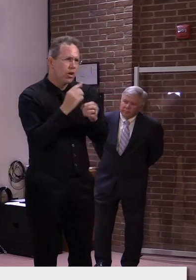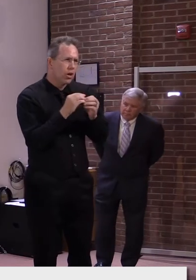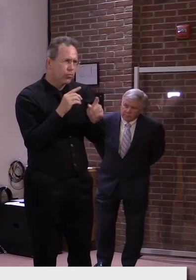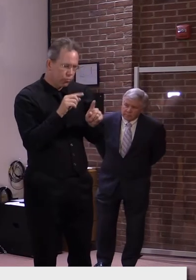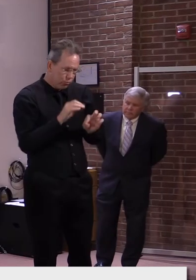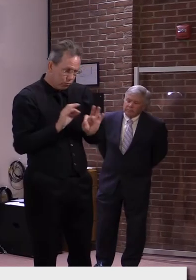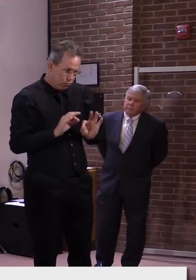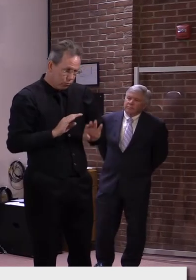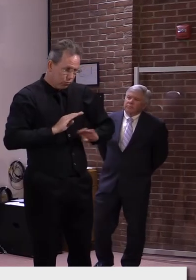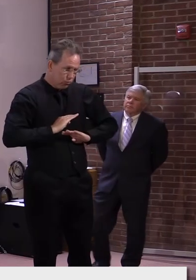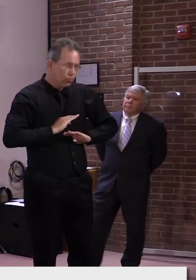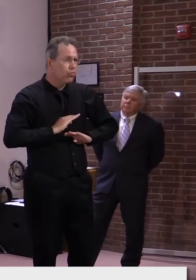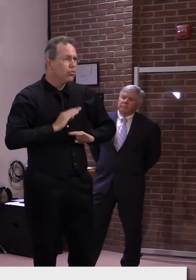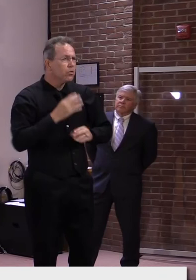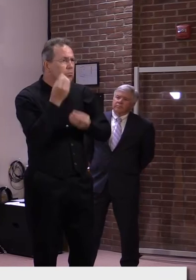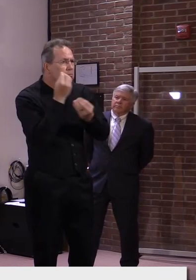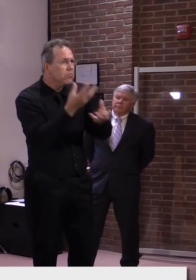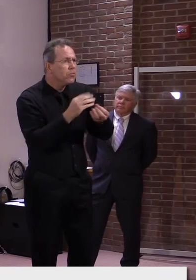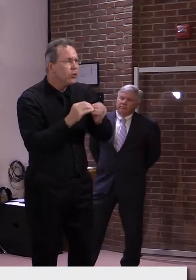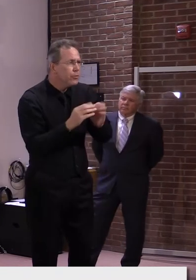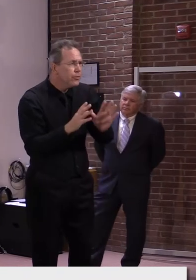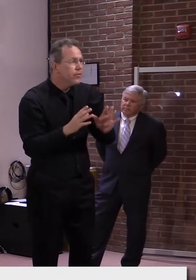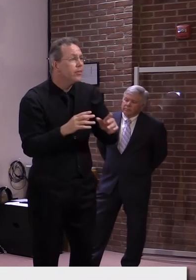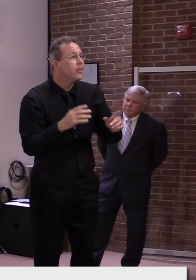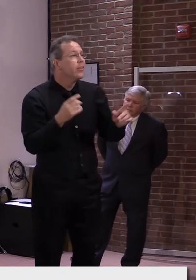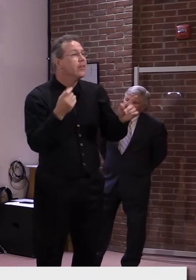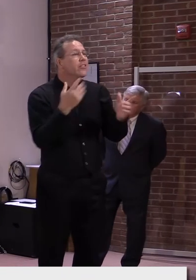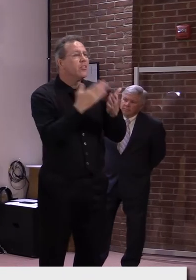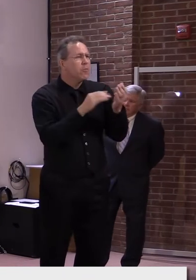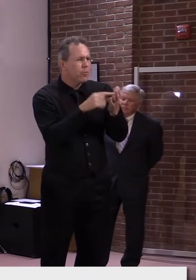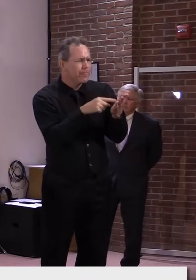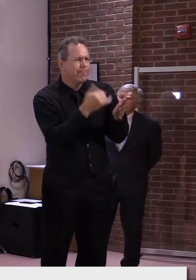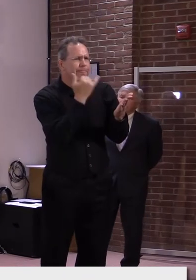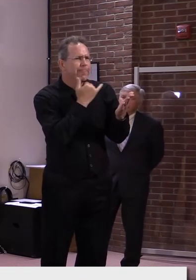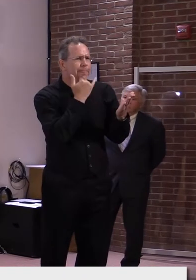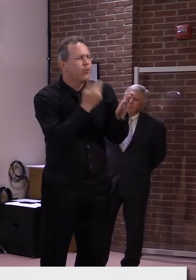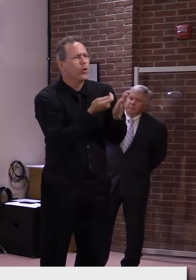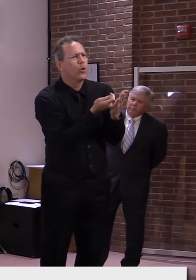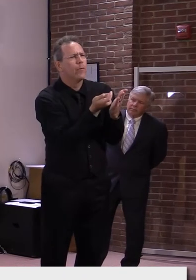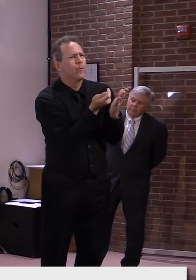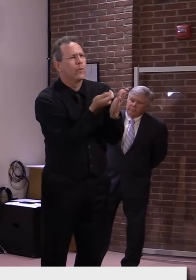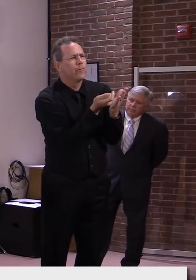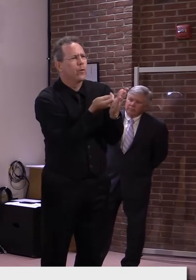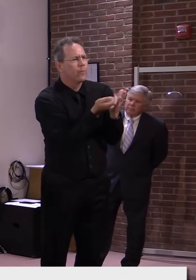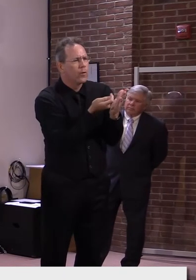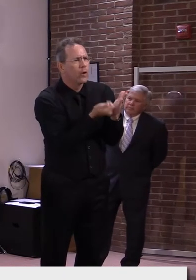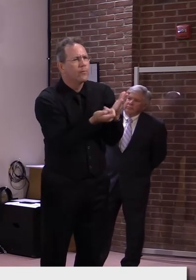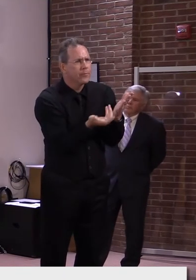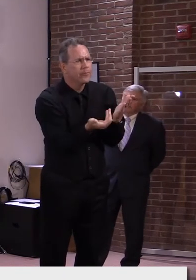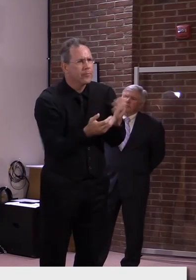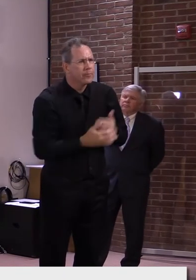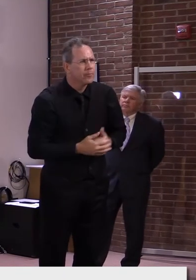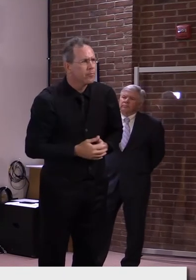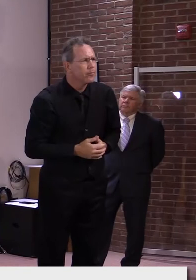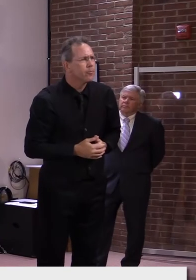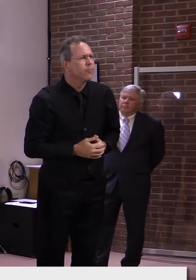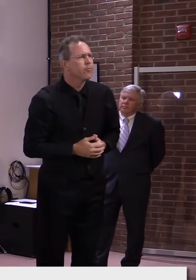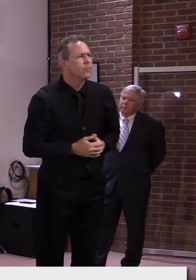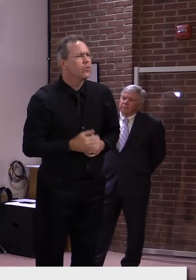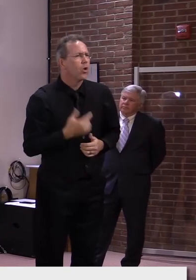reconciled. So this is it. This is the number we're using, and I think that we'll see in the next few days that we'll